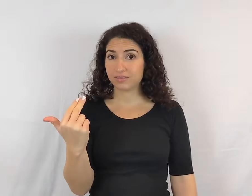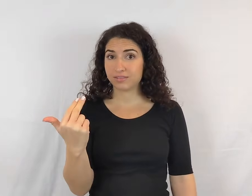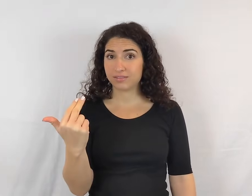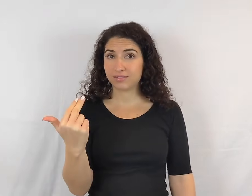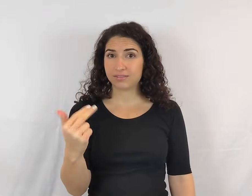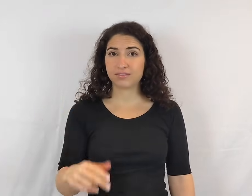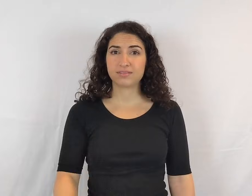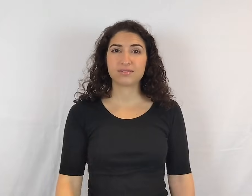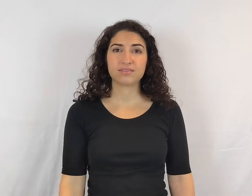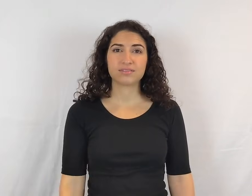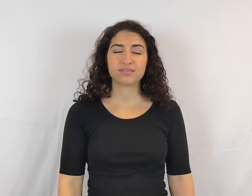2013,